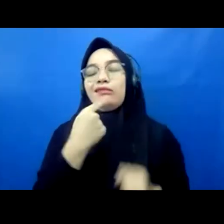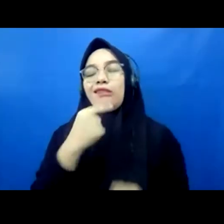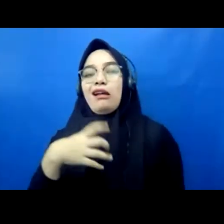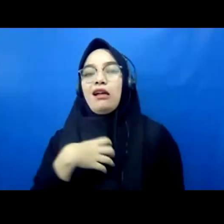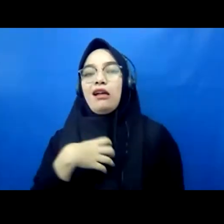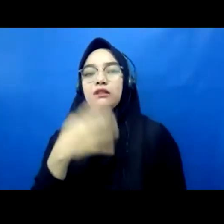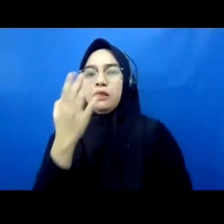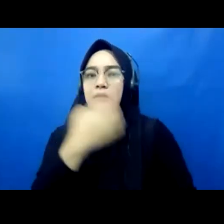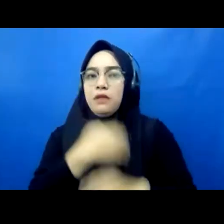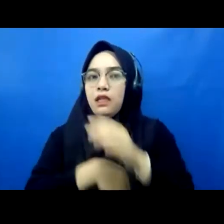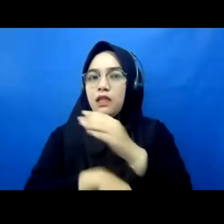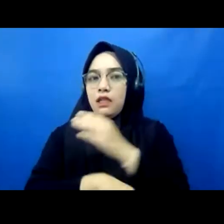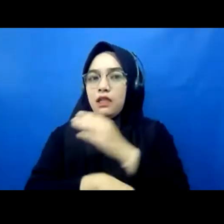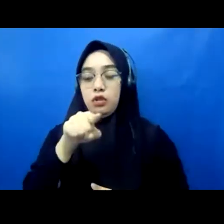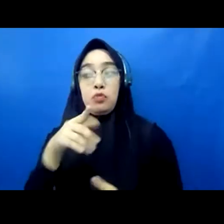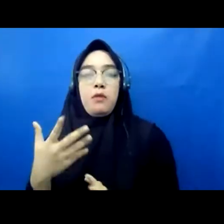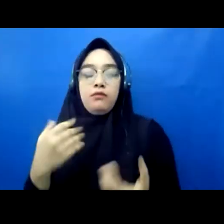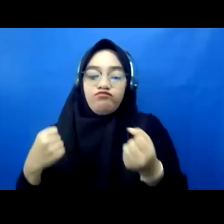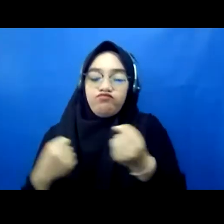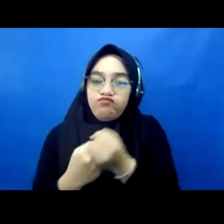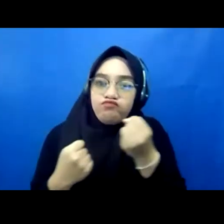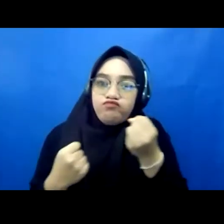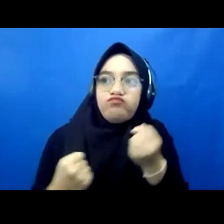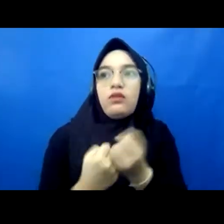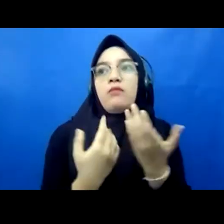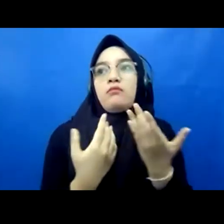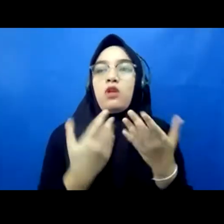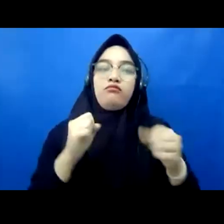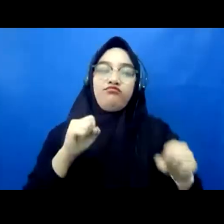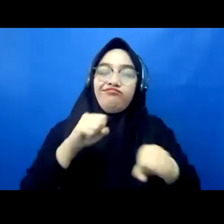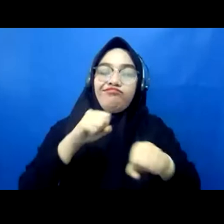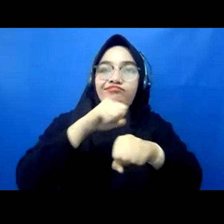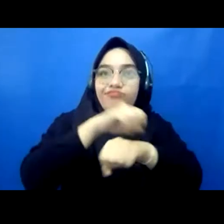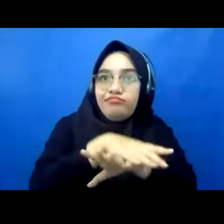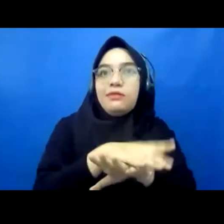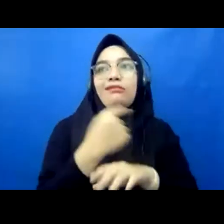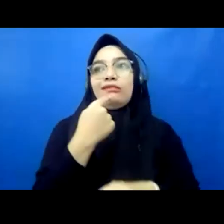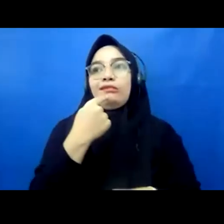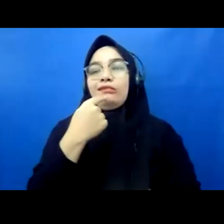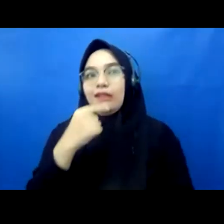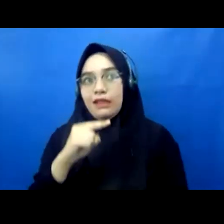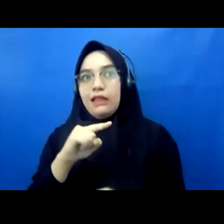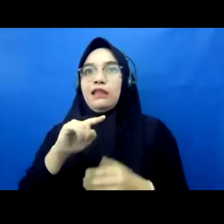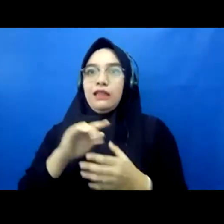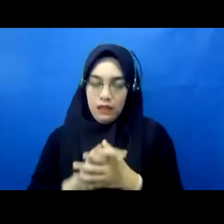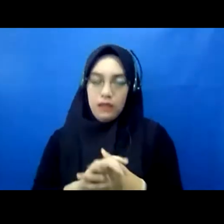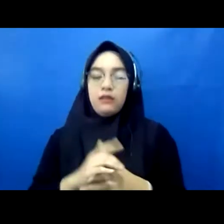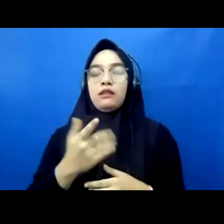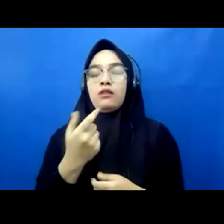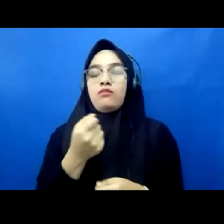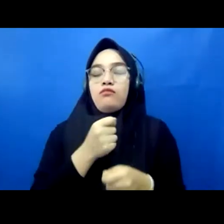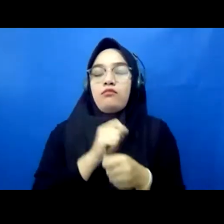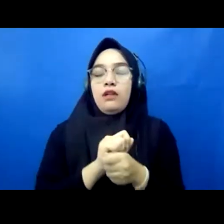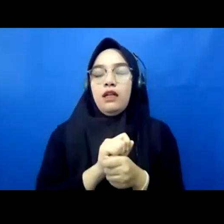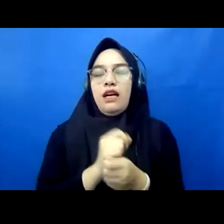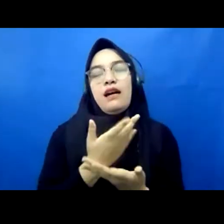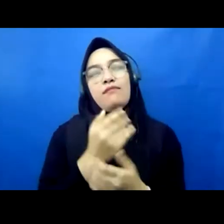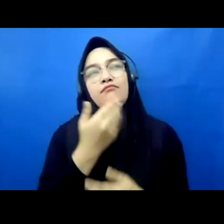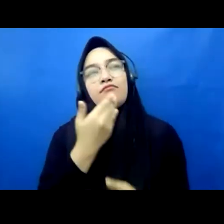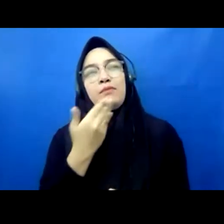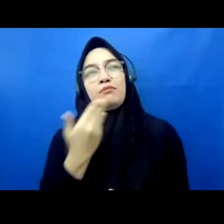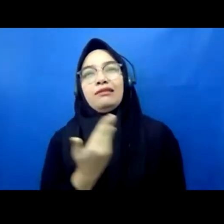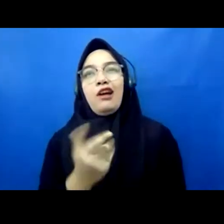Australia is providing support for the implementation of the ASEAN Enabling Master Plan 2025, mainstreaming the rights of persons with